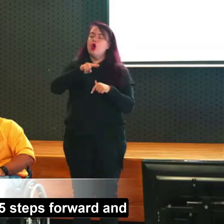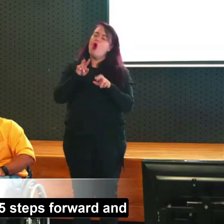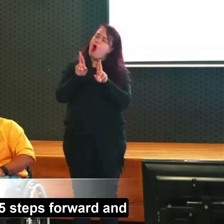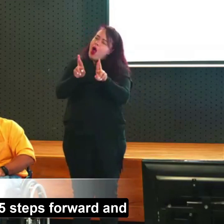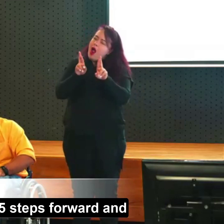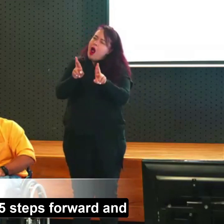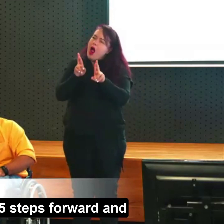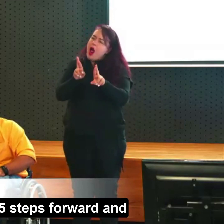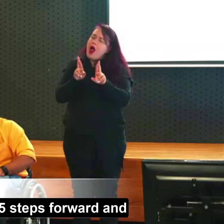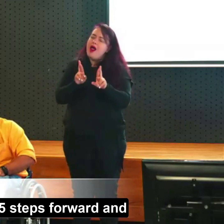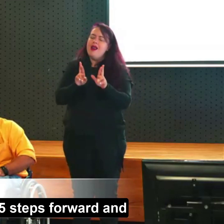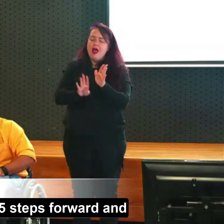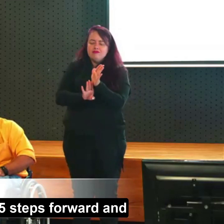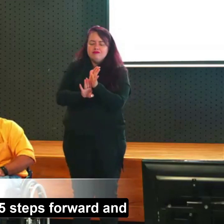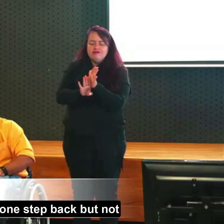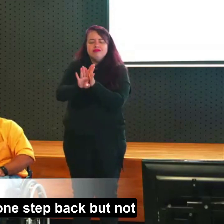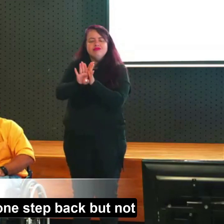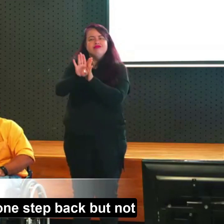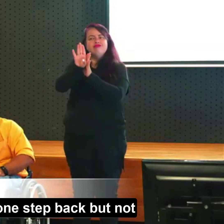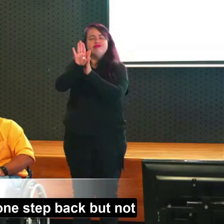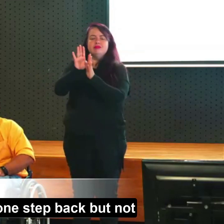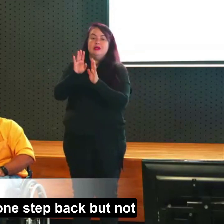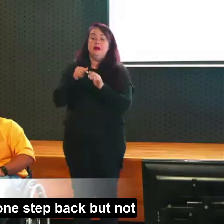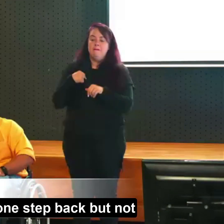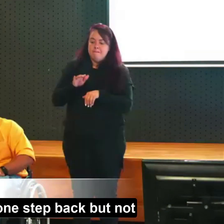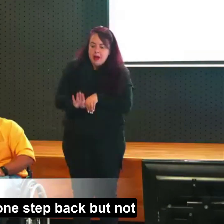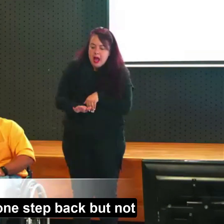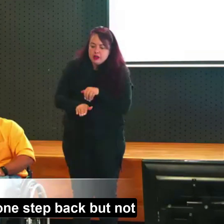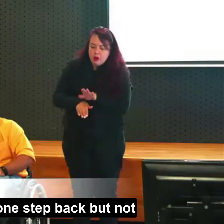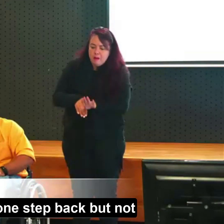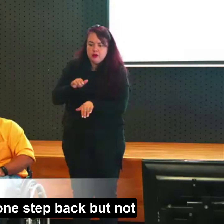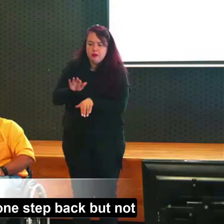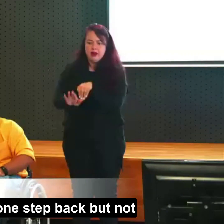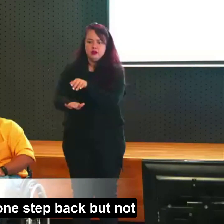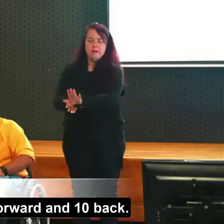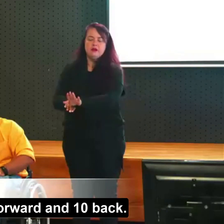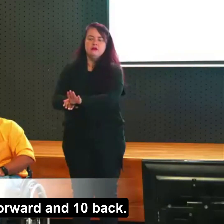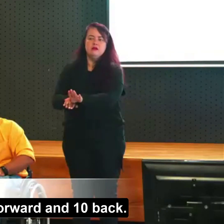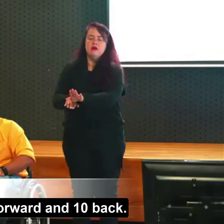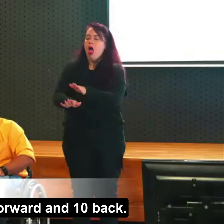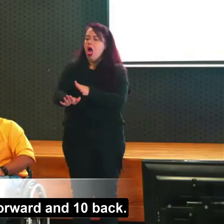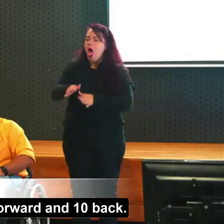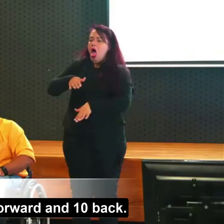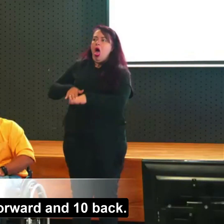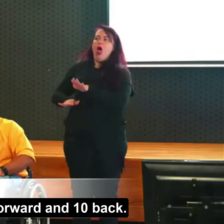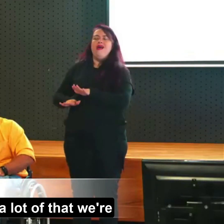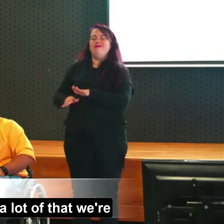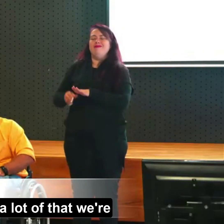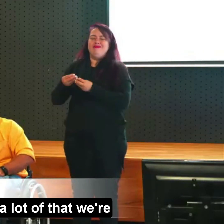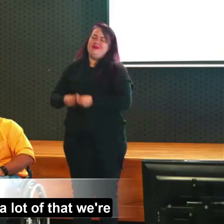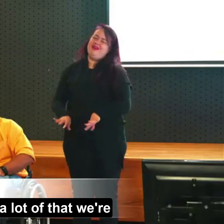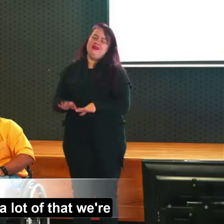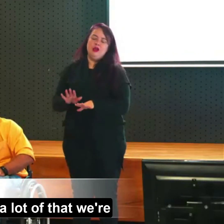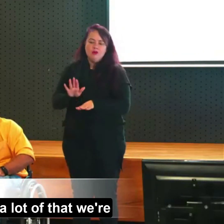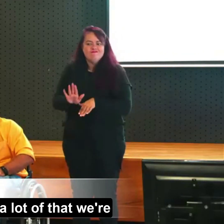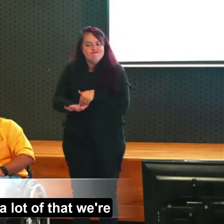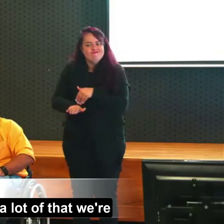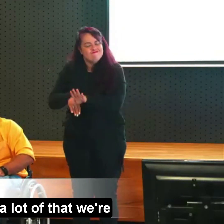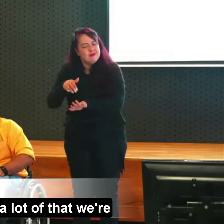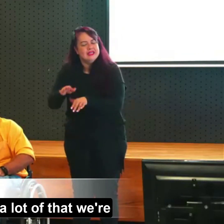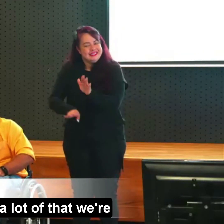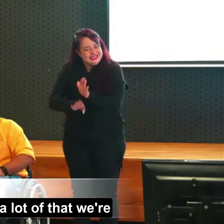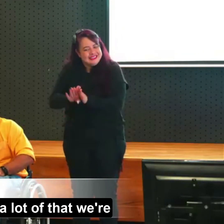is to maybe 5 steps forward and maybe only 1 step back, but not 5 steps forward and 10 back. We have a